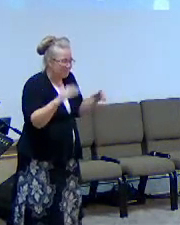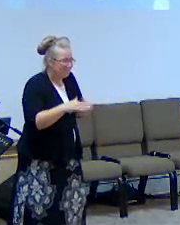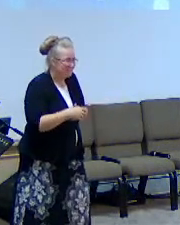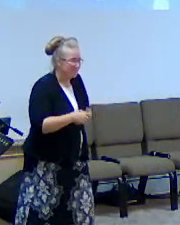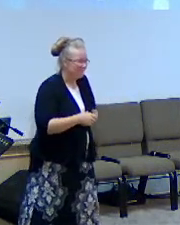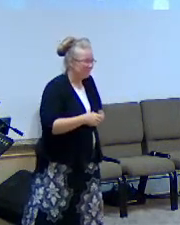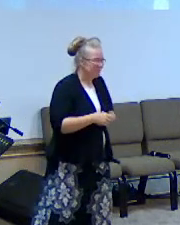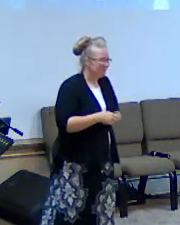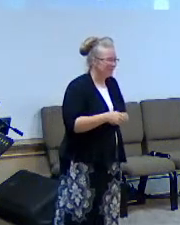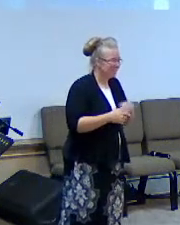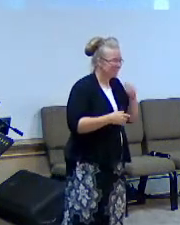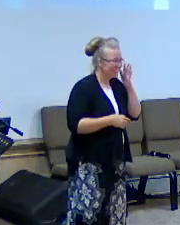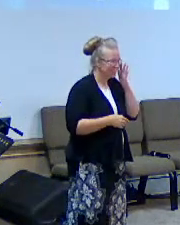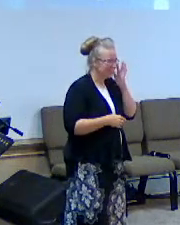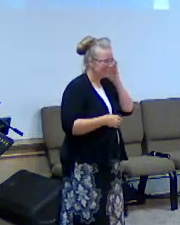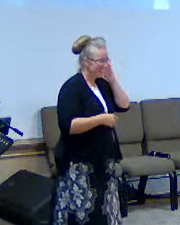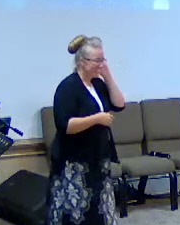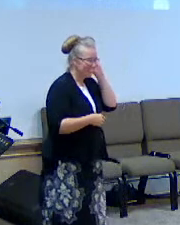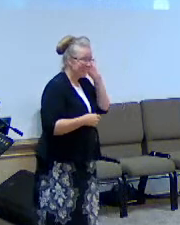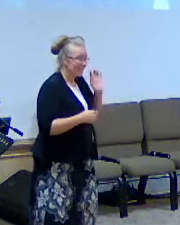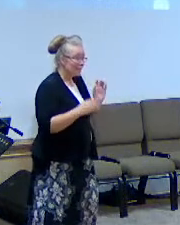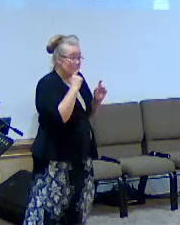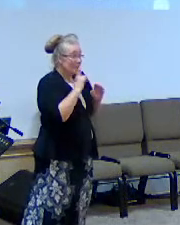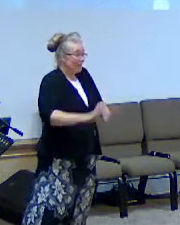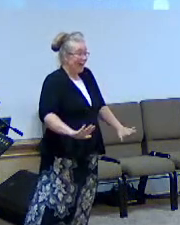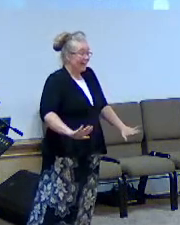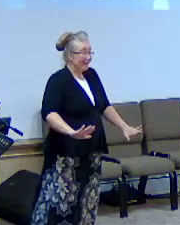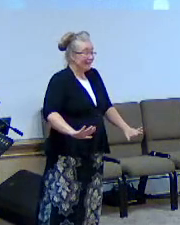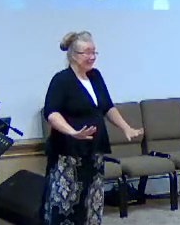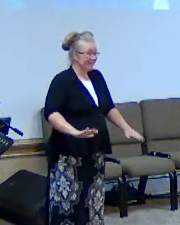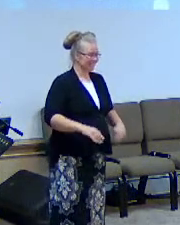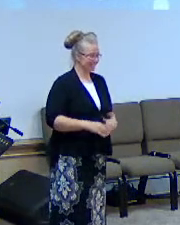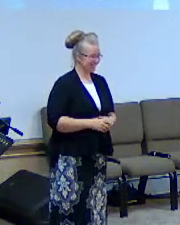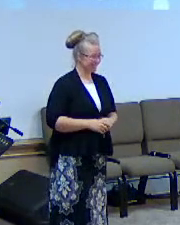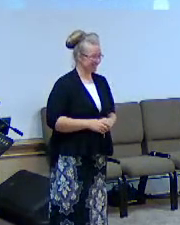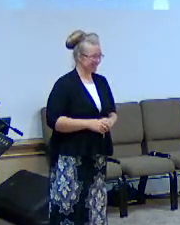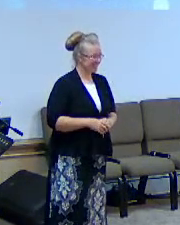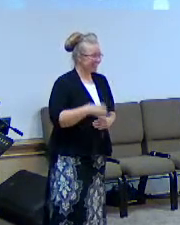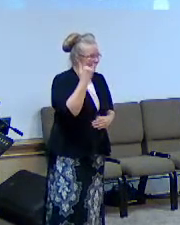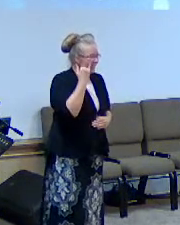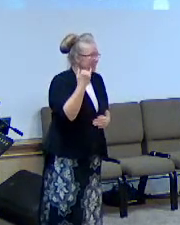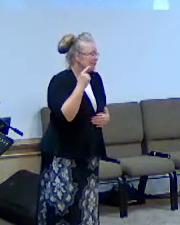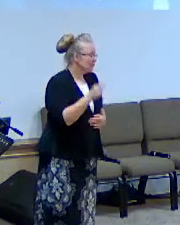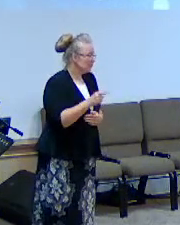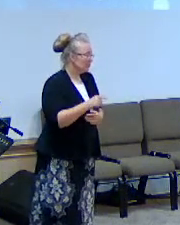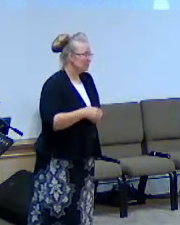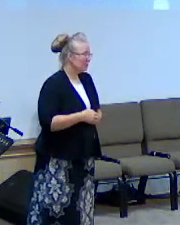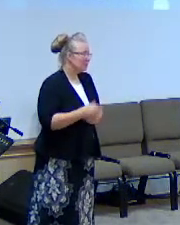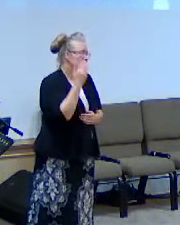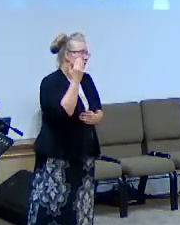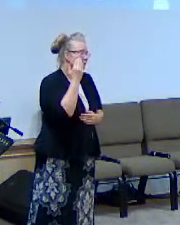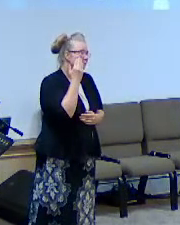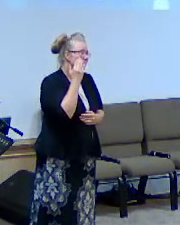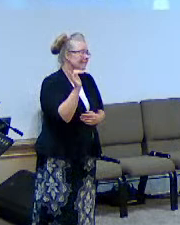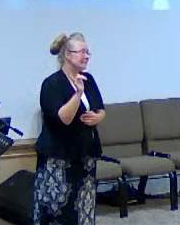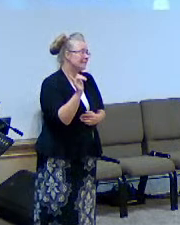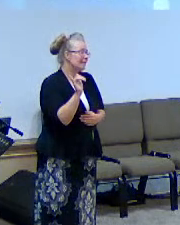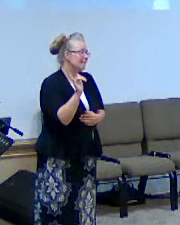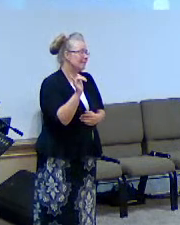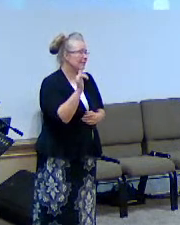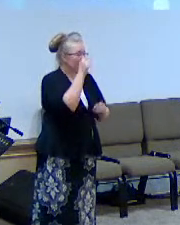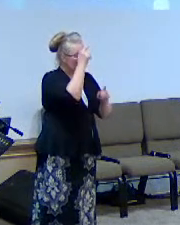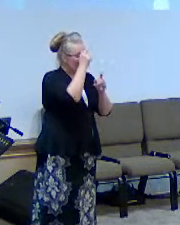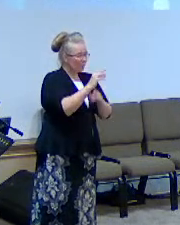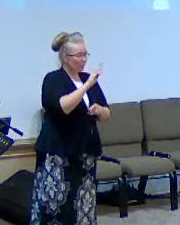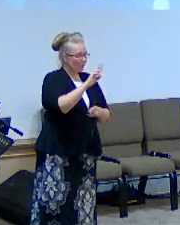anymore. Just be quiet. If you know, it's kind of like, amen, Brother Brisker